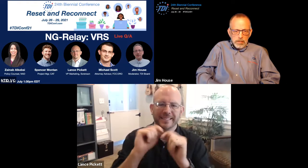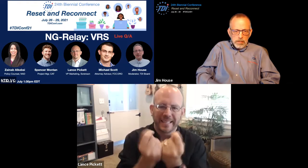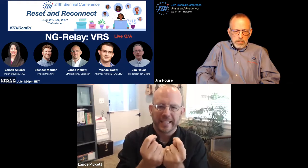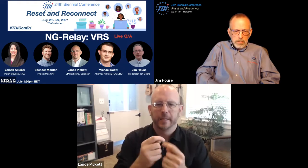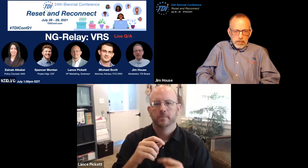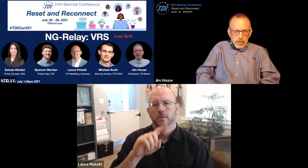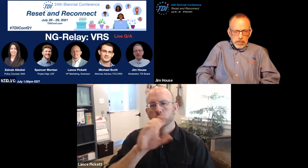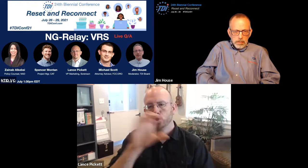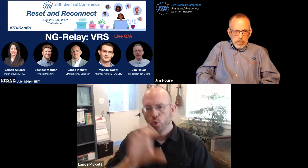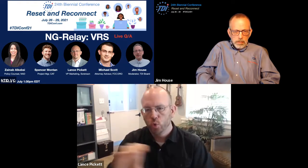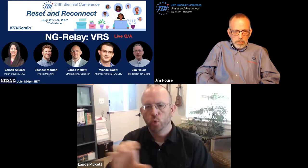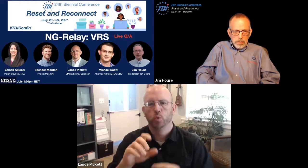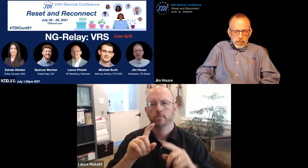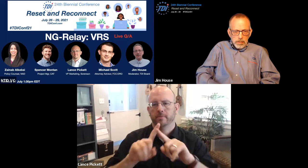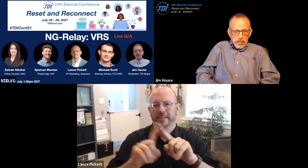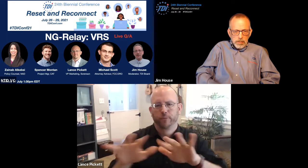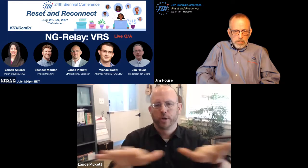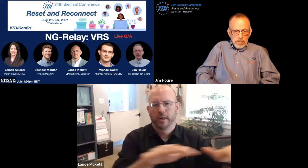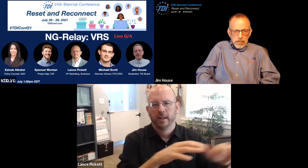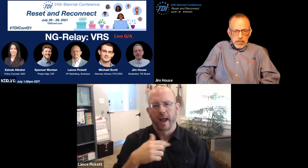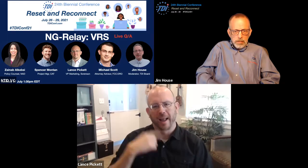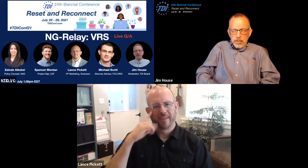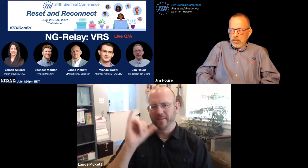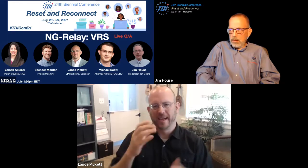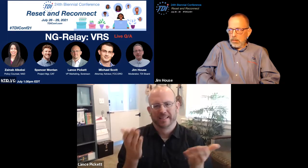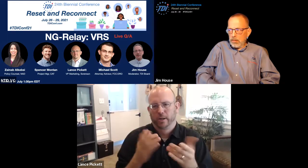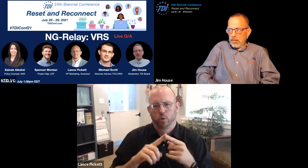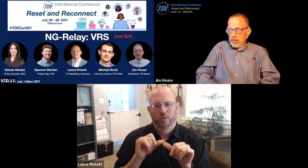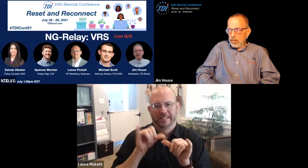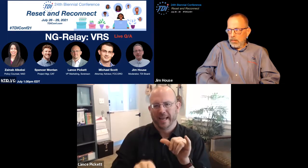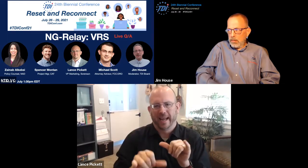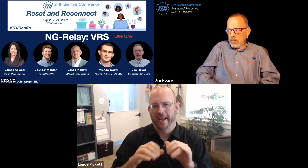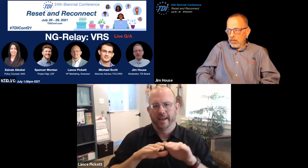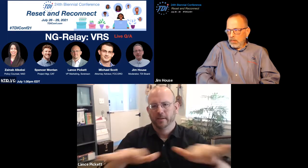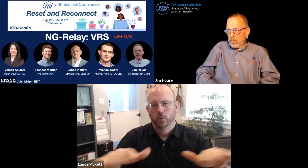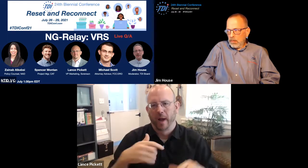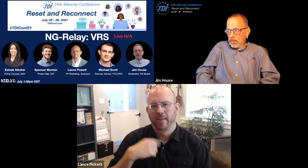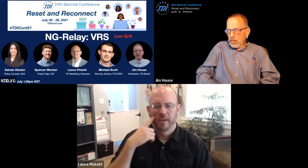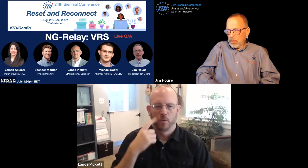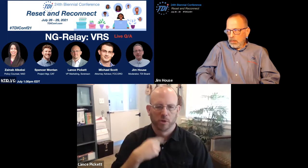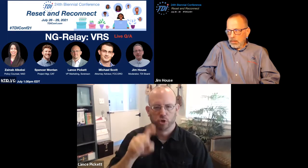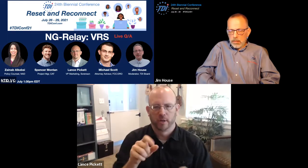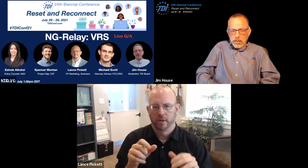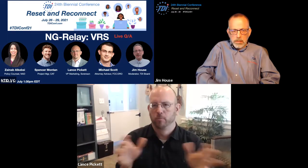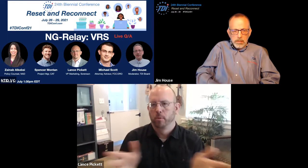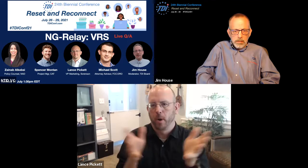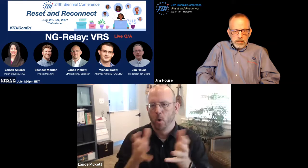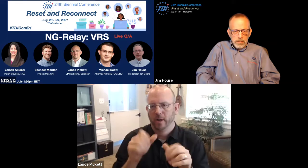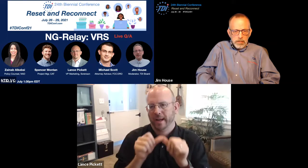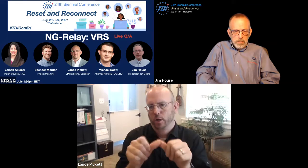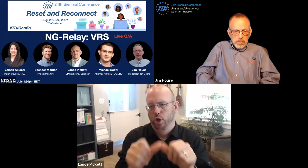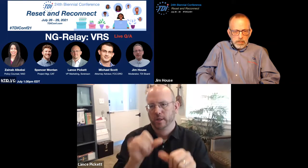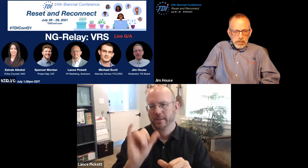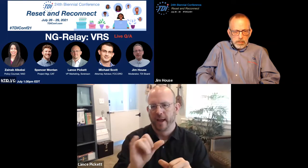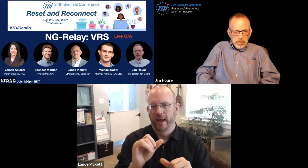communication methods, that, Microsoft Teams and Zooms. I think that's here to stay. I think we